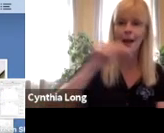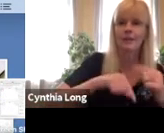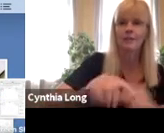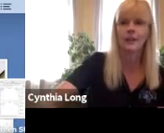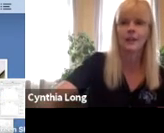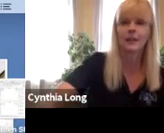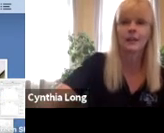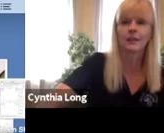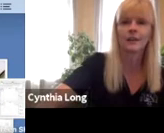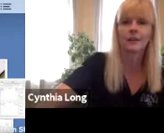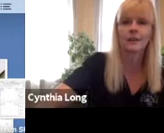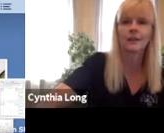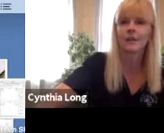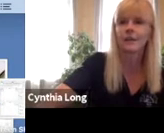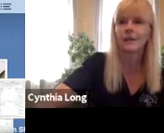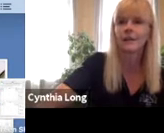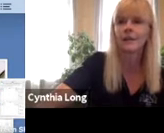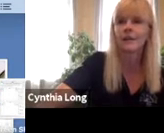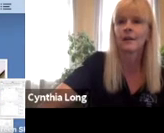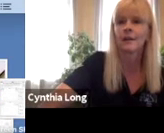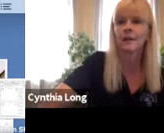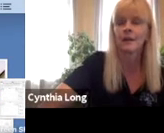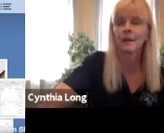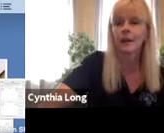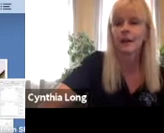All right, let me come back over here